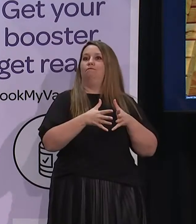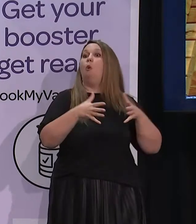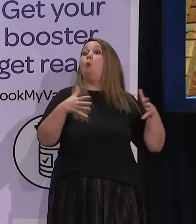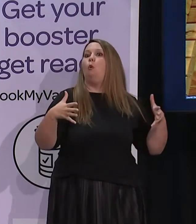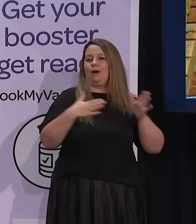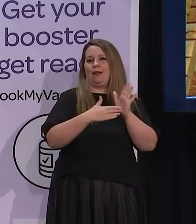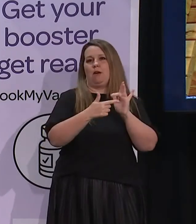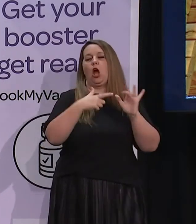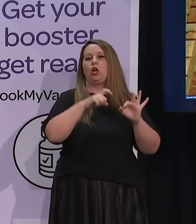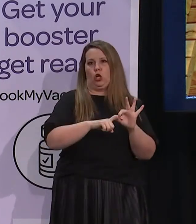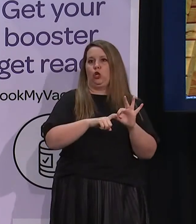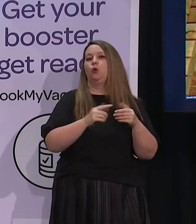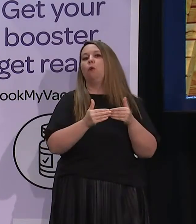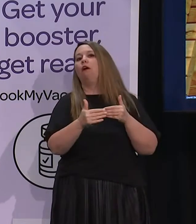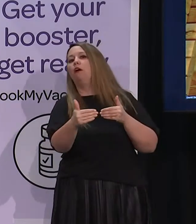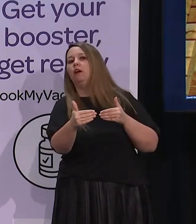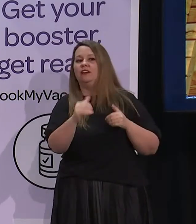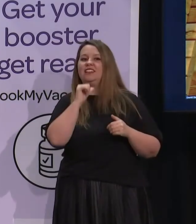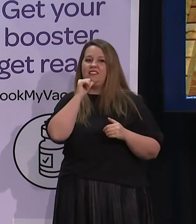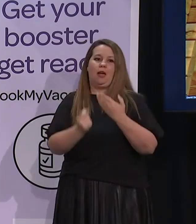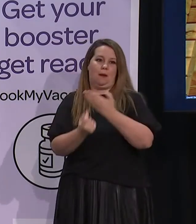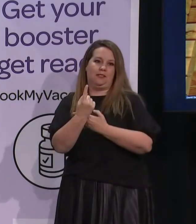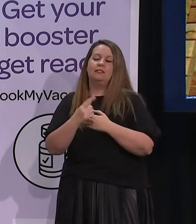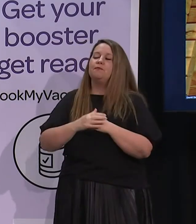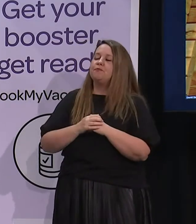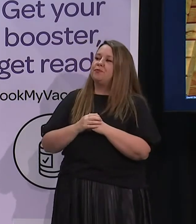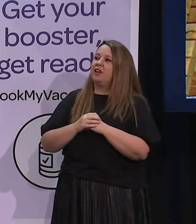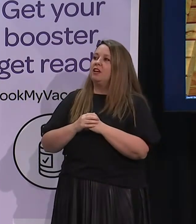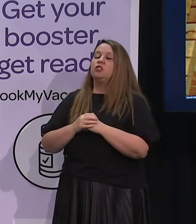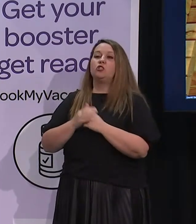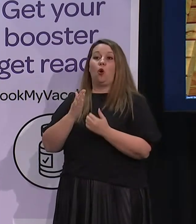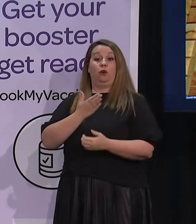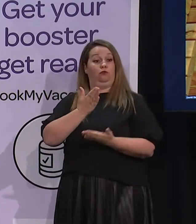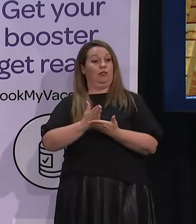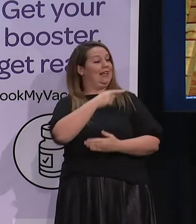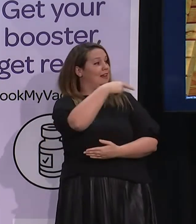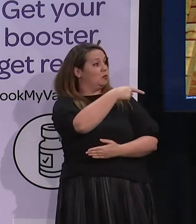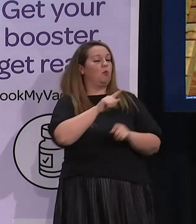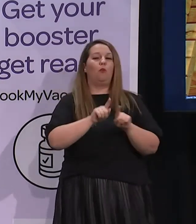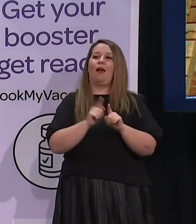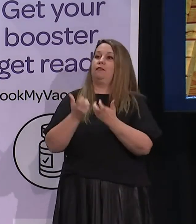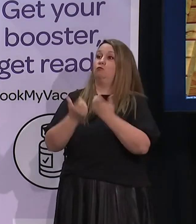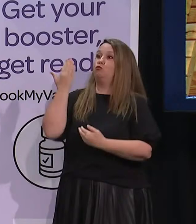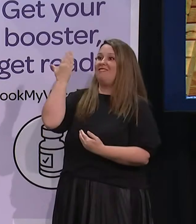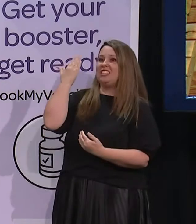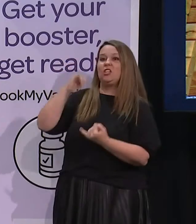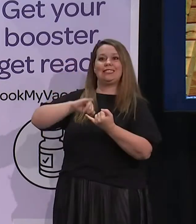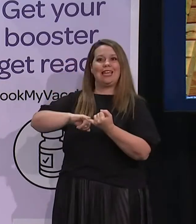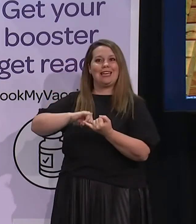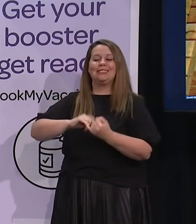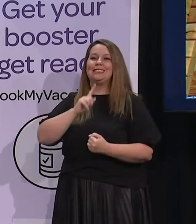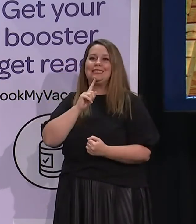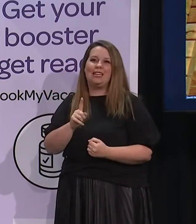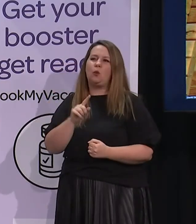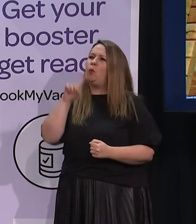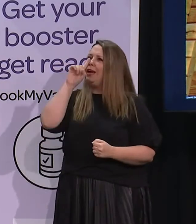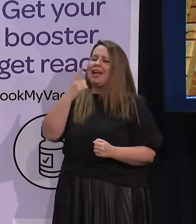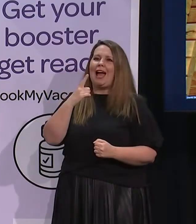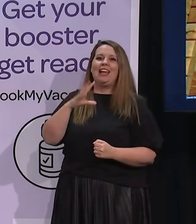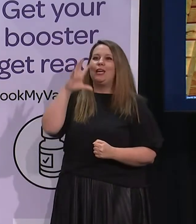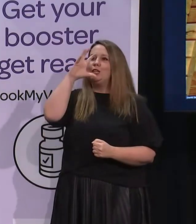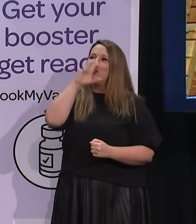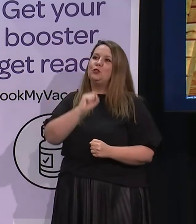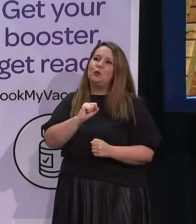why immediately it is still useful to us, but in the future as well, as Professor Skegg has said, we can't make an assumption that any future variant